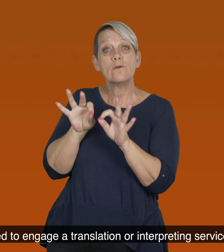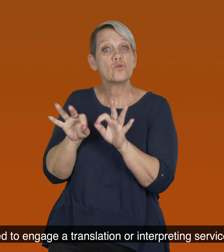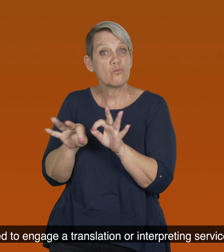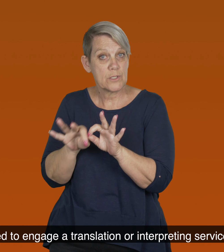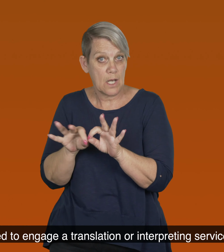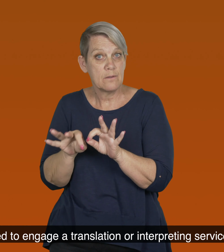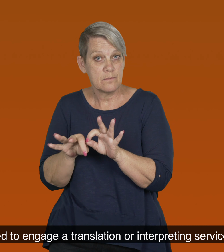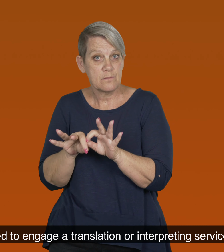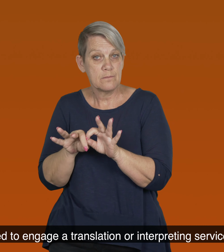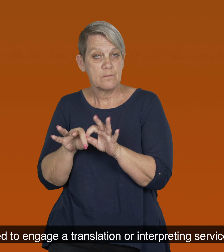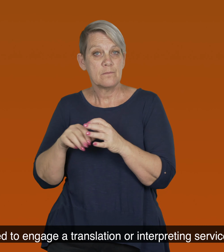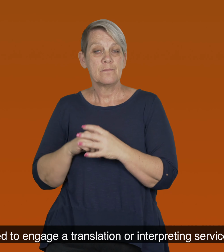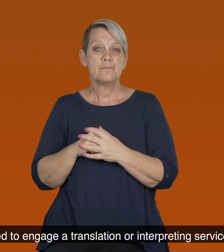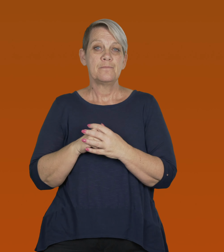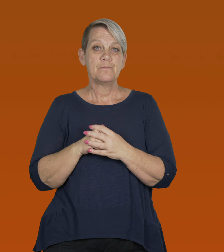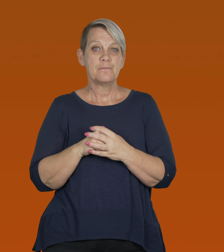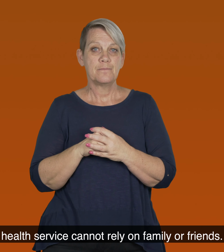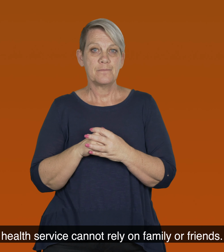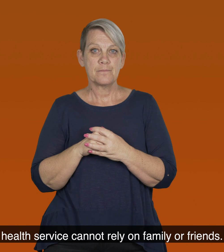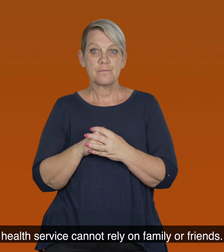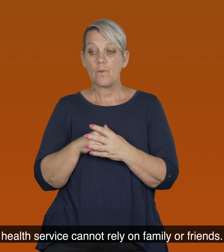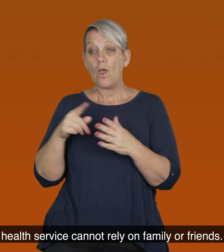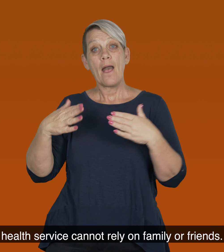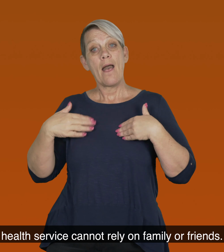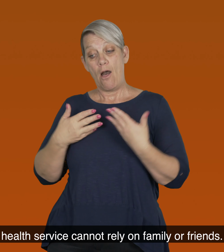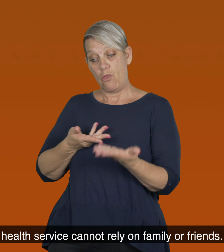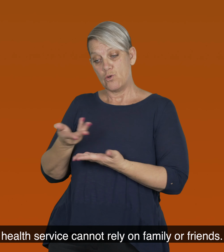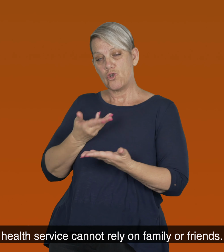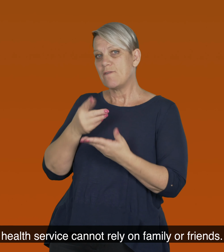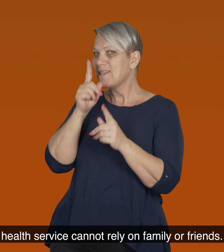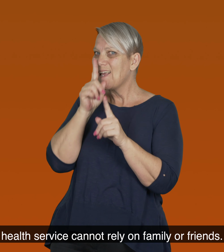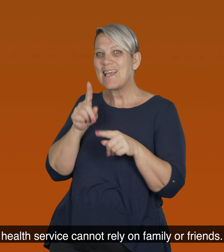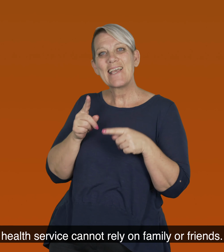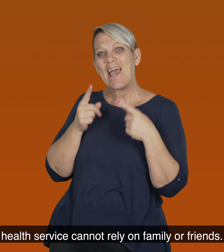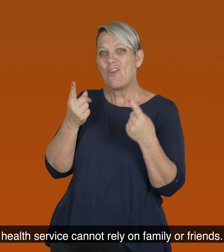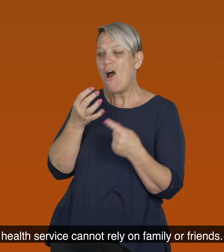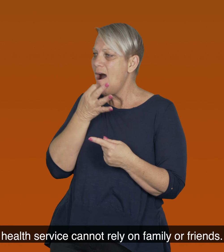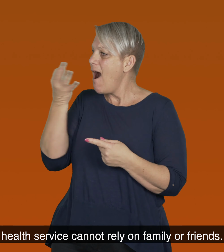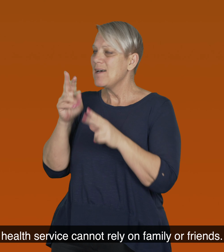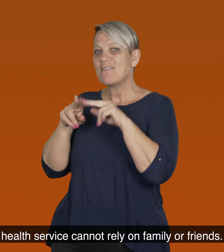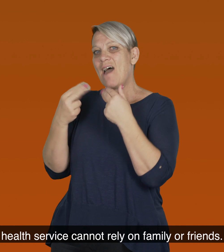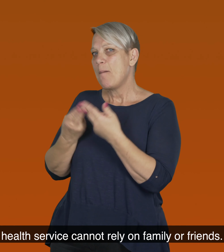or interpreting service. The health service cannot rely on family or